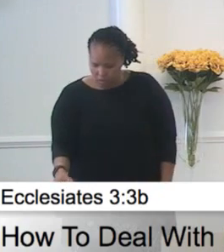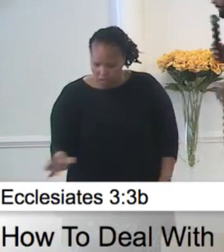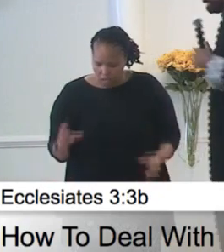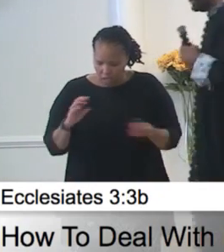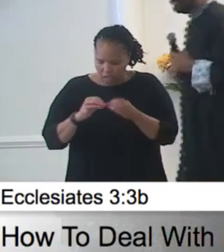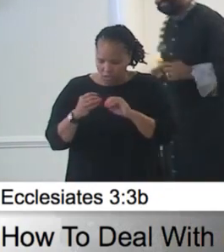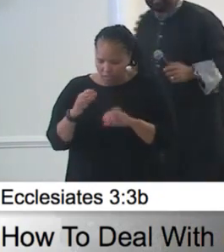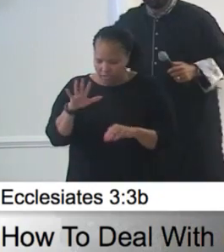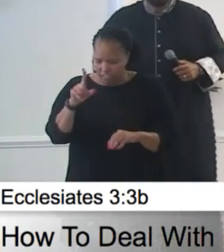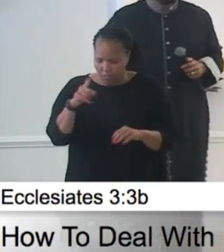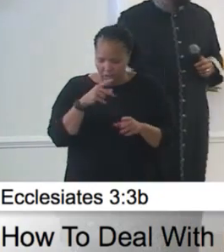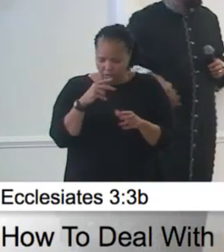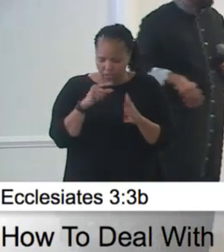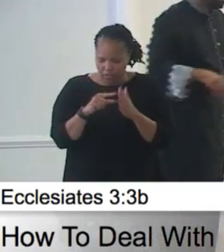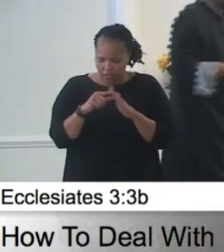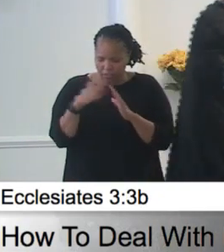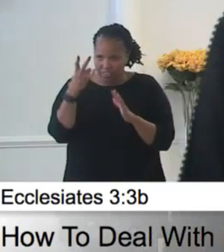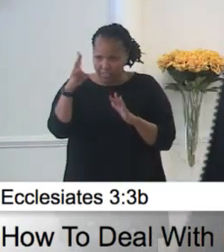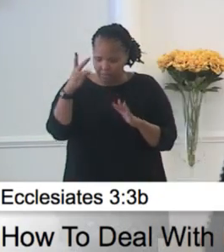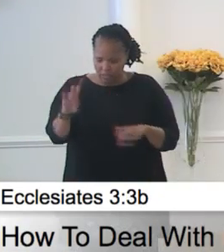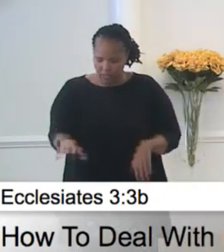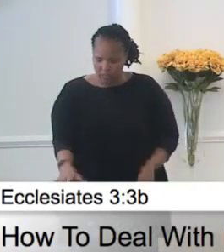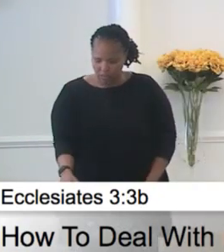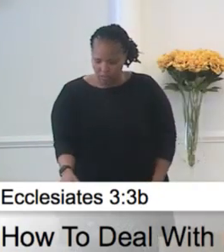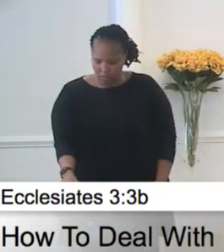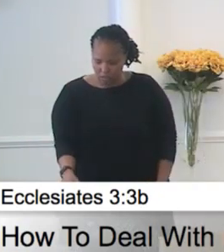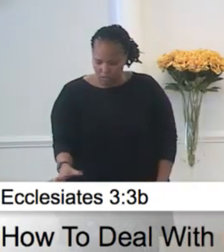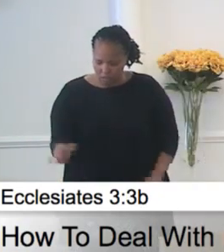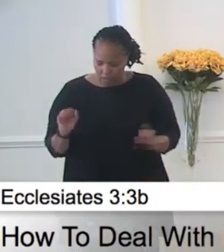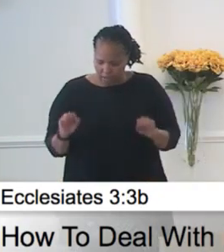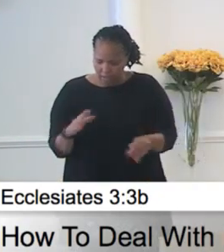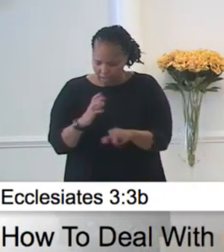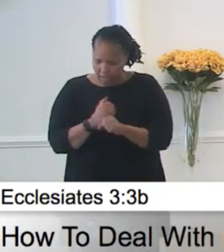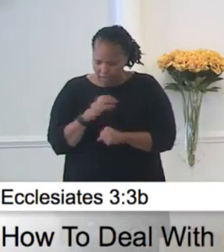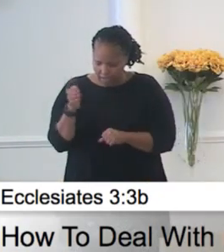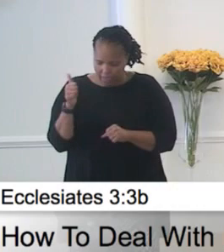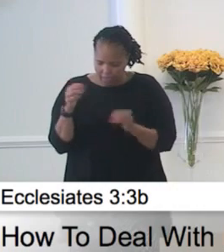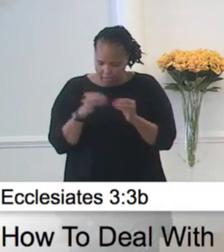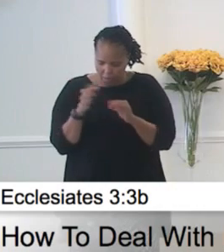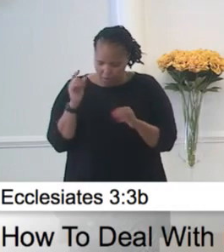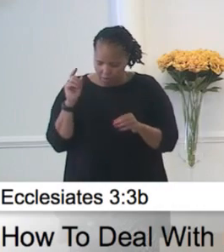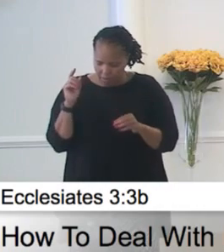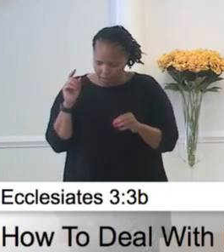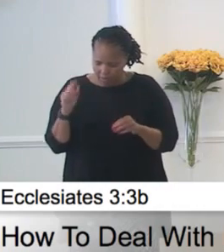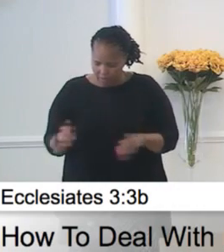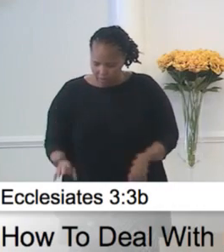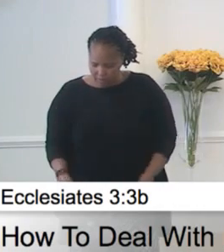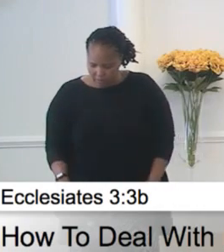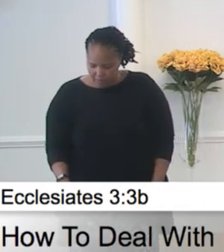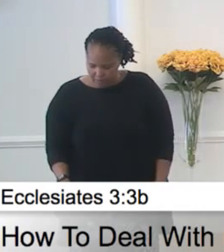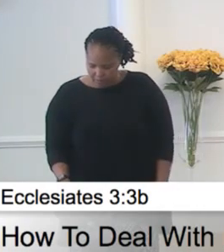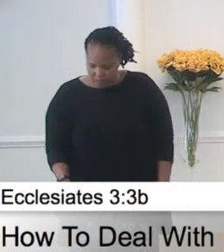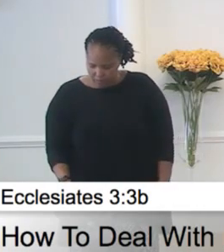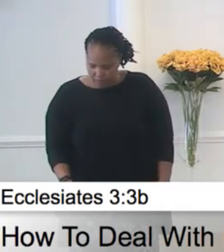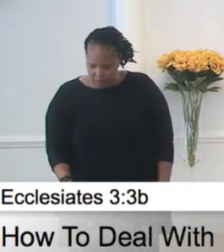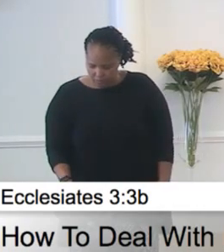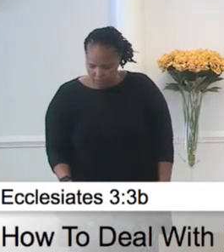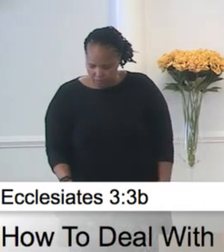17. Can I get 10 more minutes? Psalm 51, verse